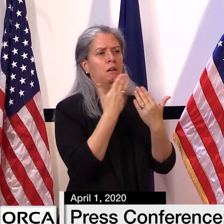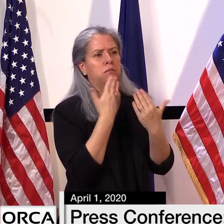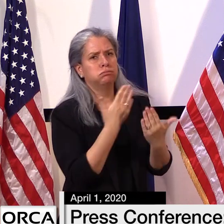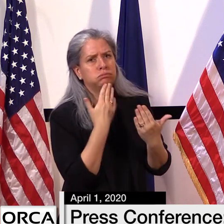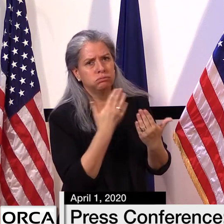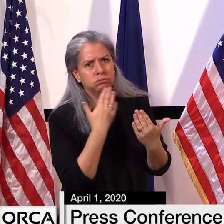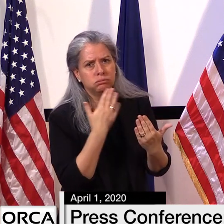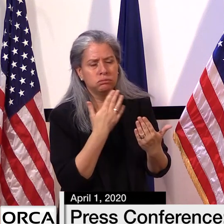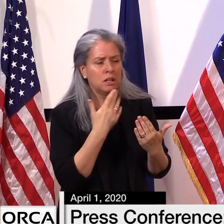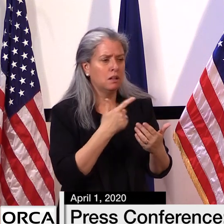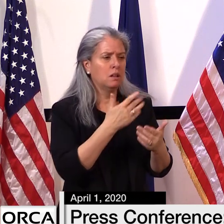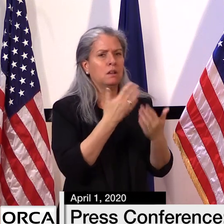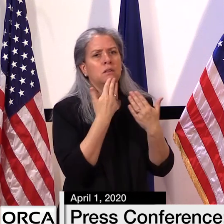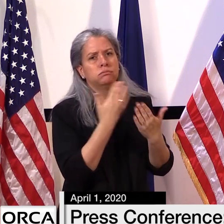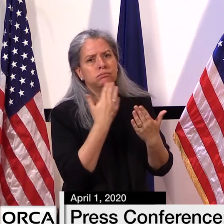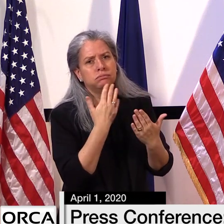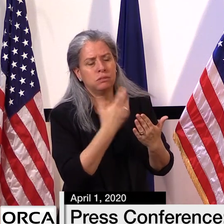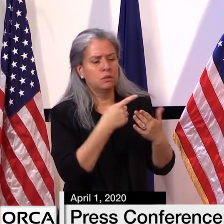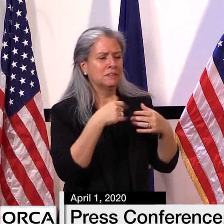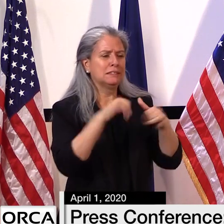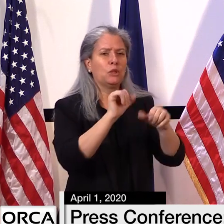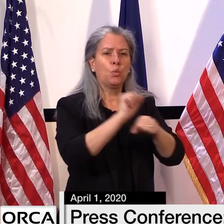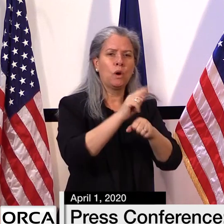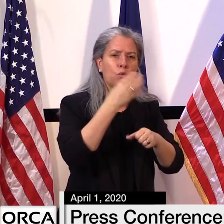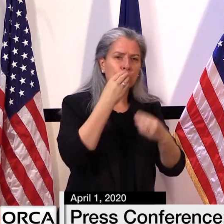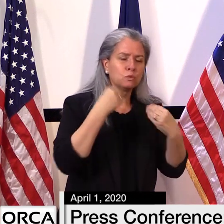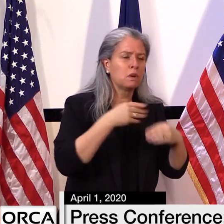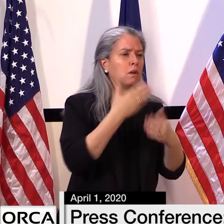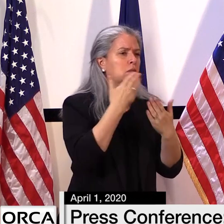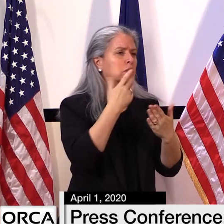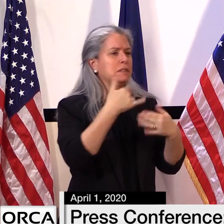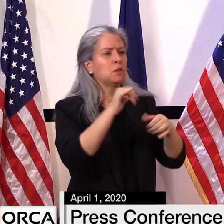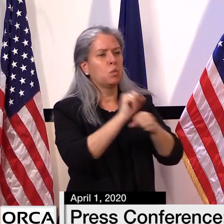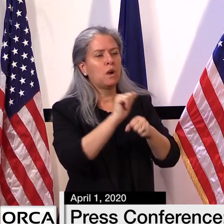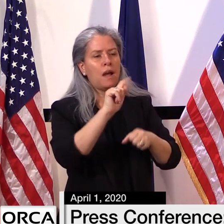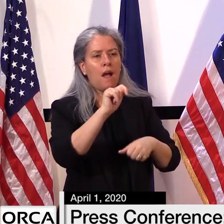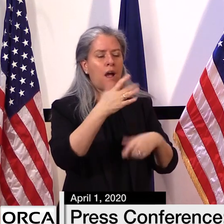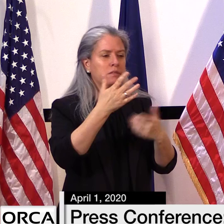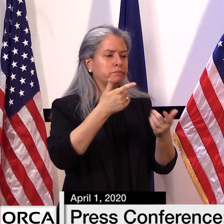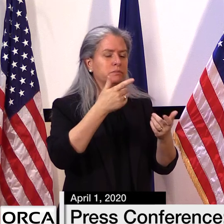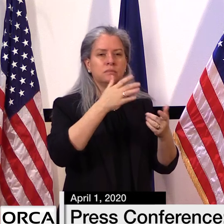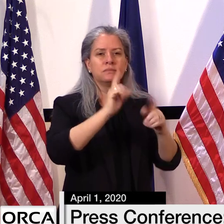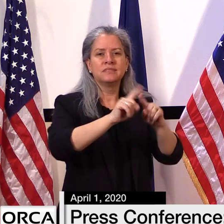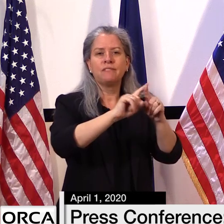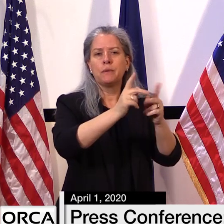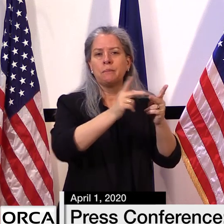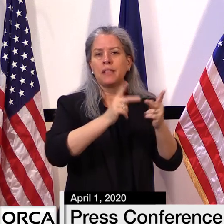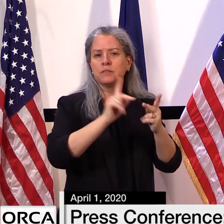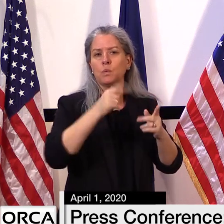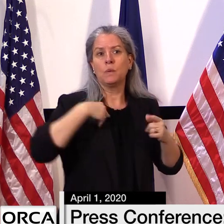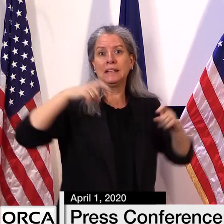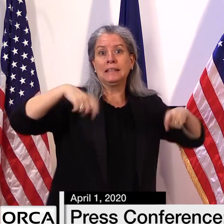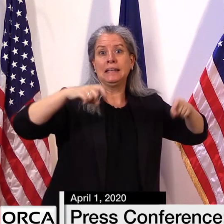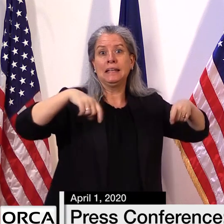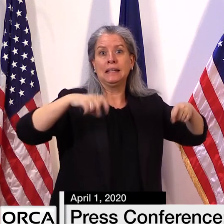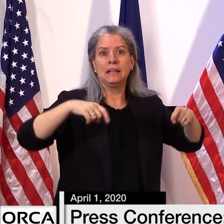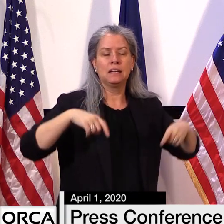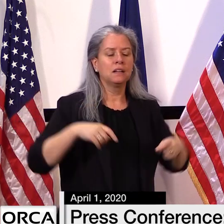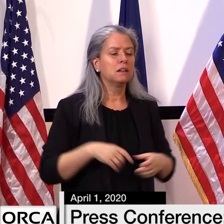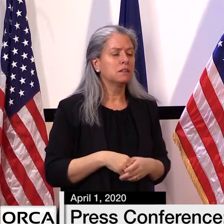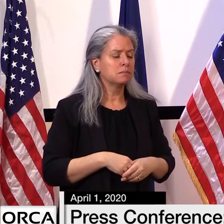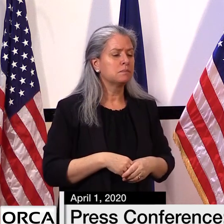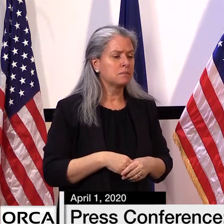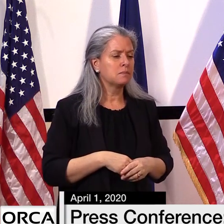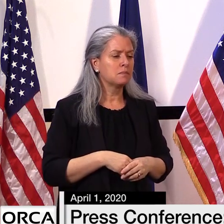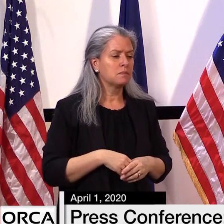critical contributions to Vermont and ensure that they're not worse off financially for working. Governor,